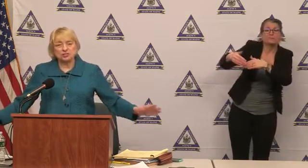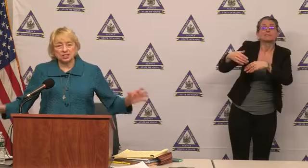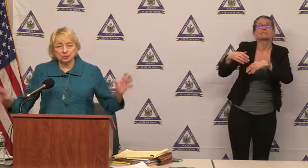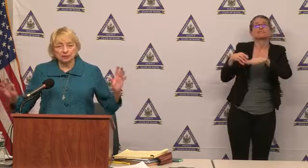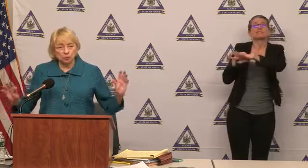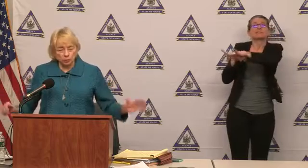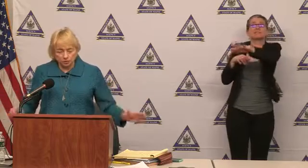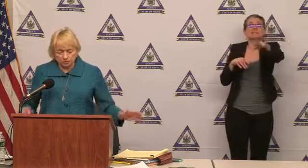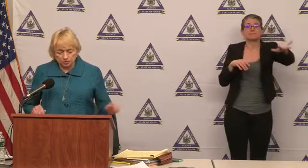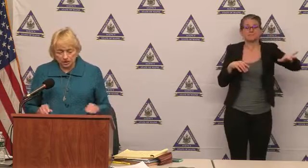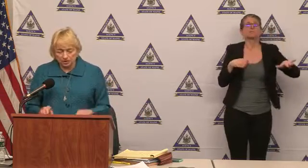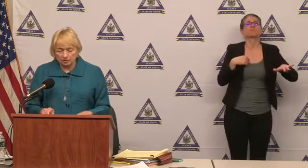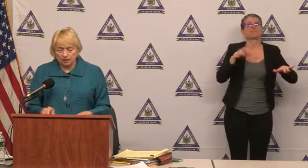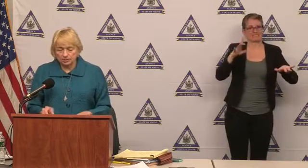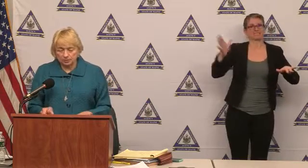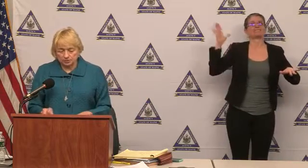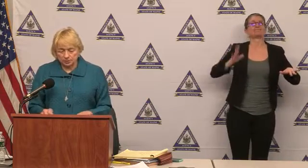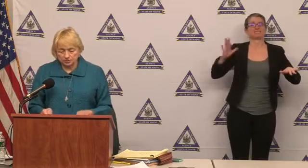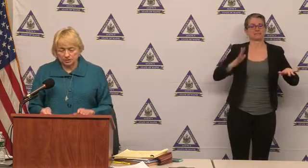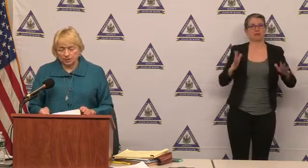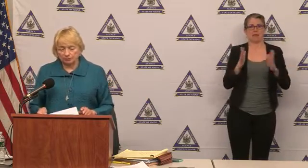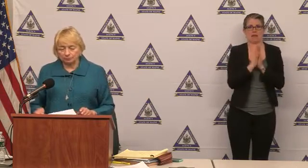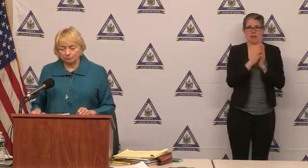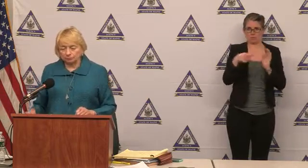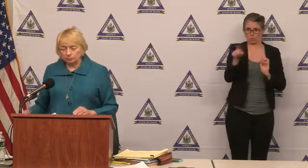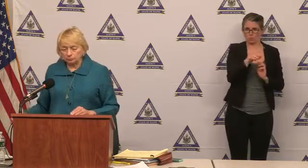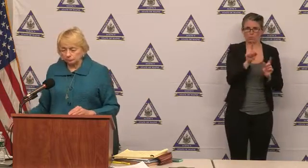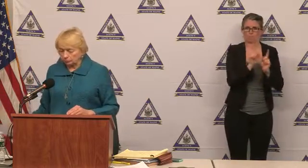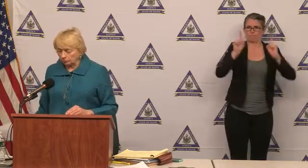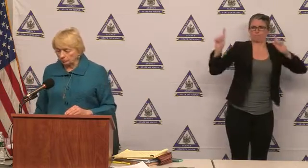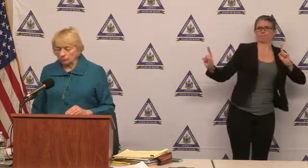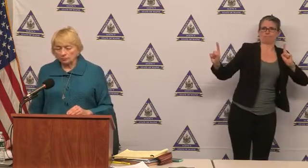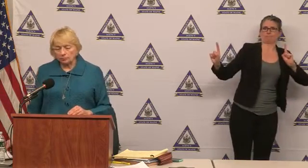measures to keep their workers and their customers safe.